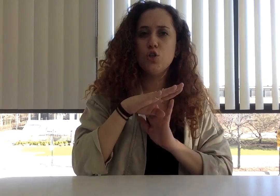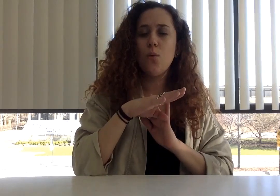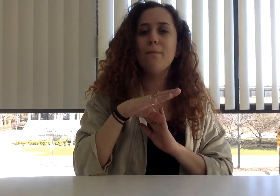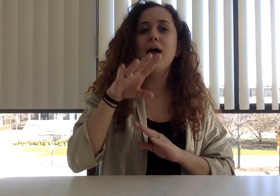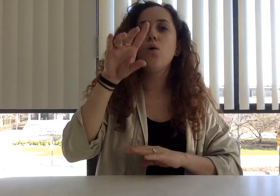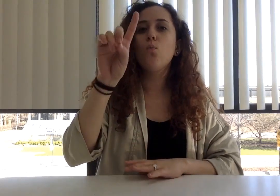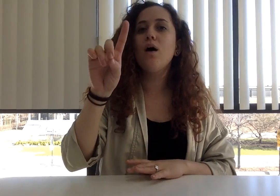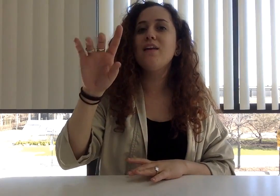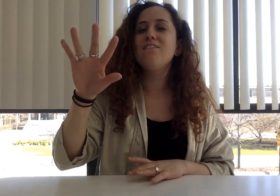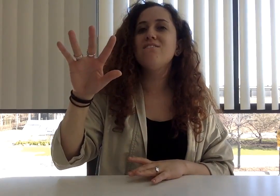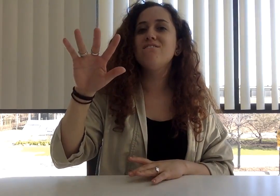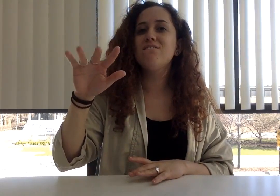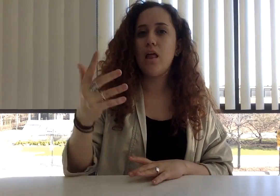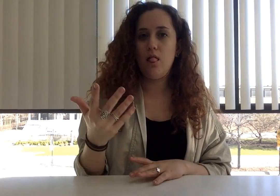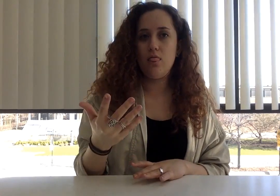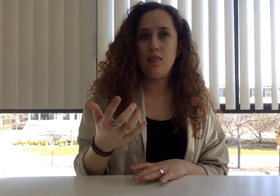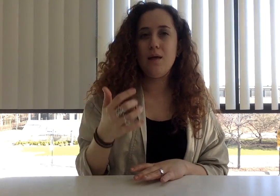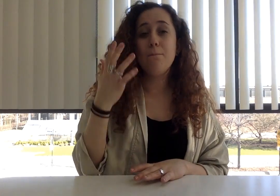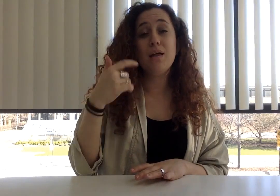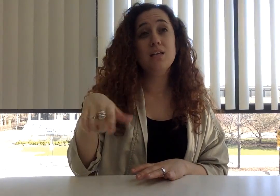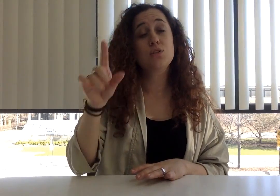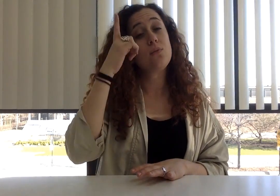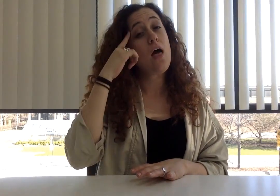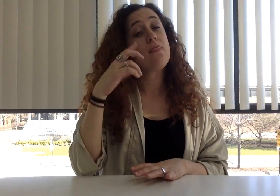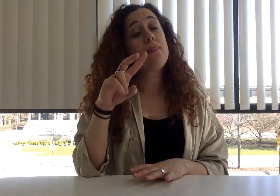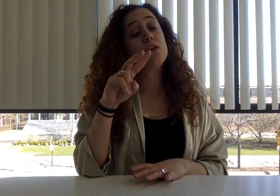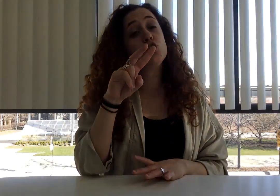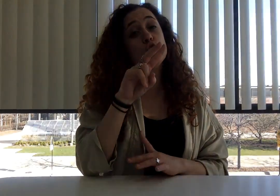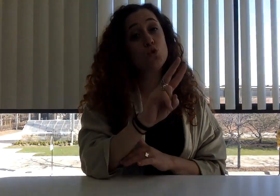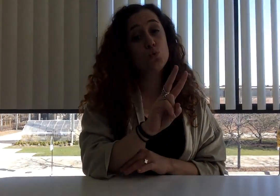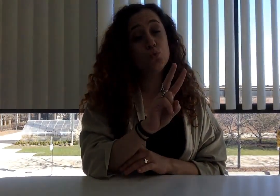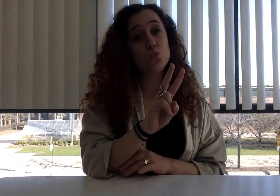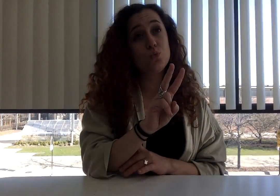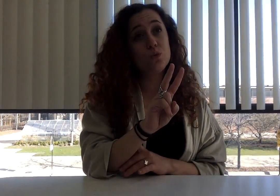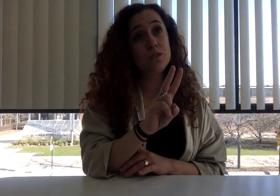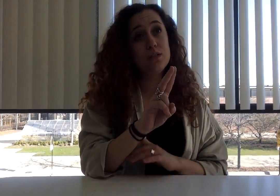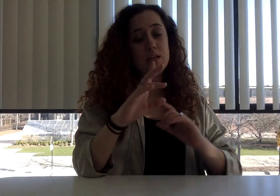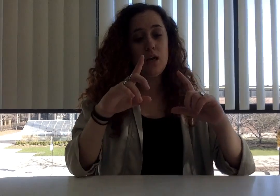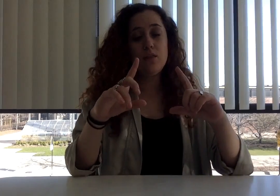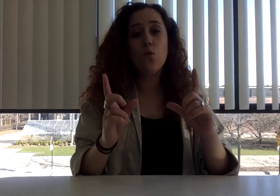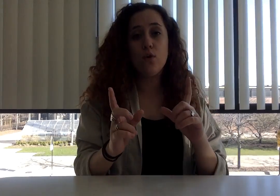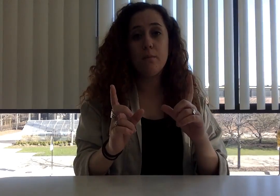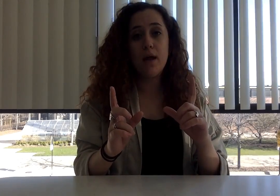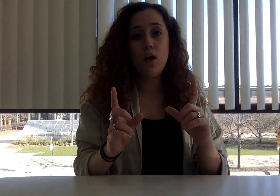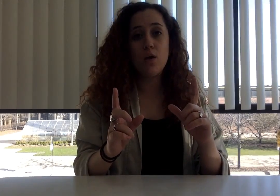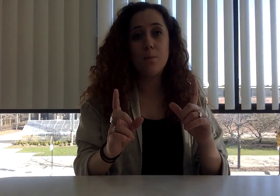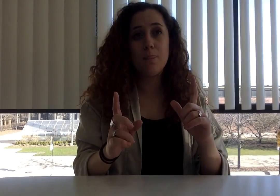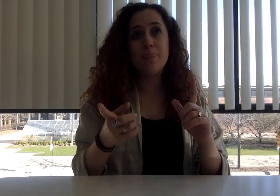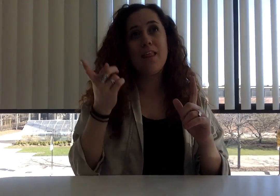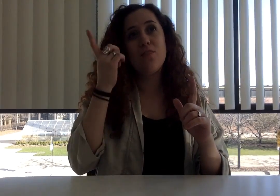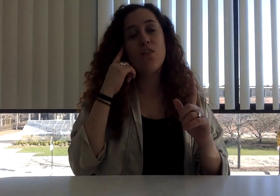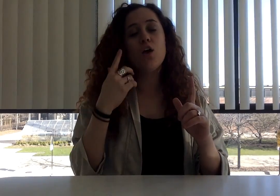Because they thought that the 2 in this ordered pair here was negative 3 comma positive